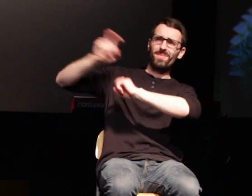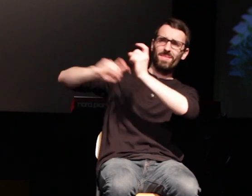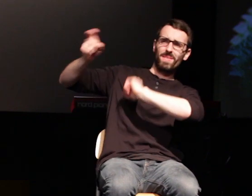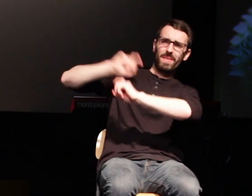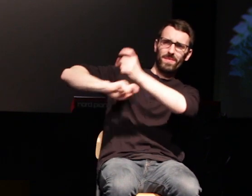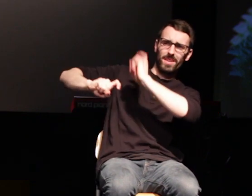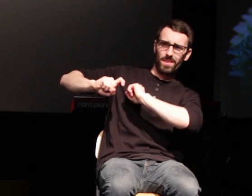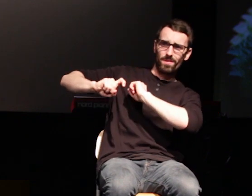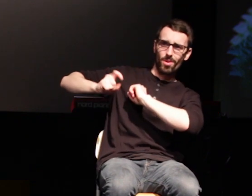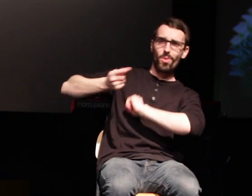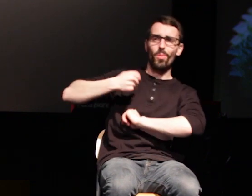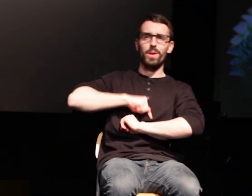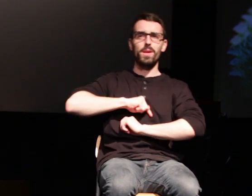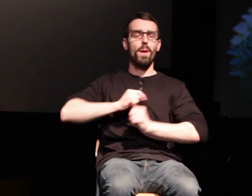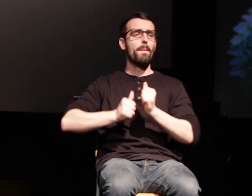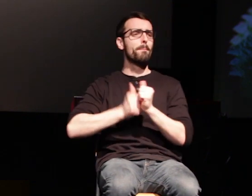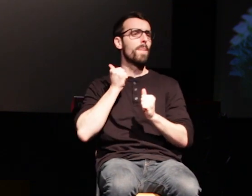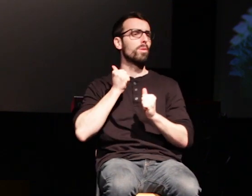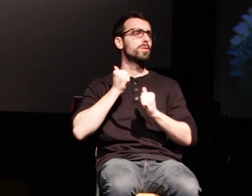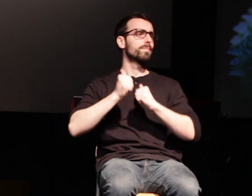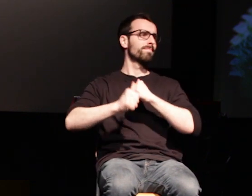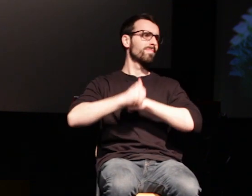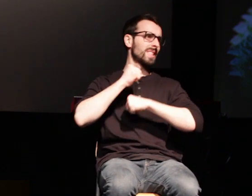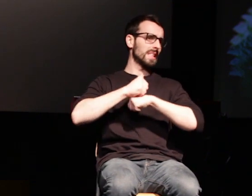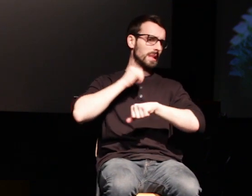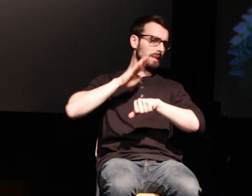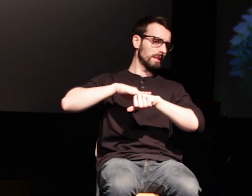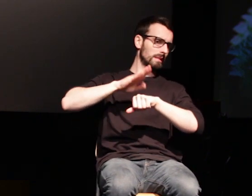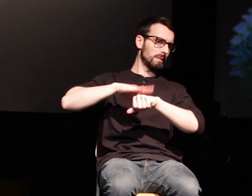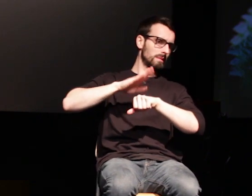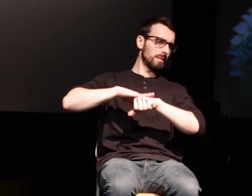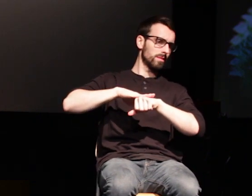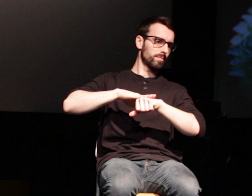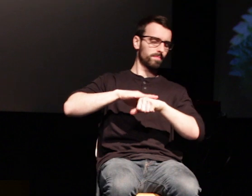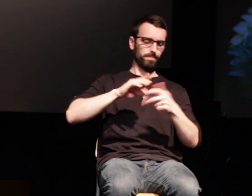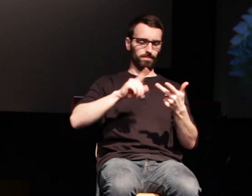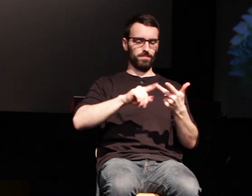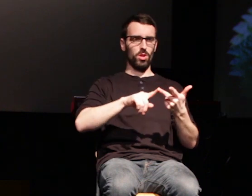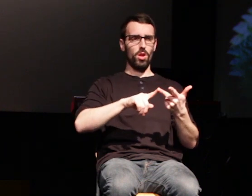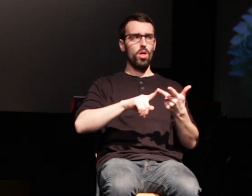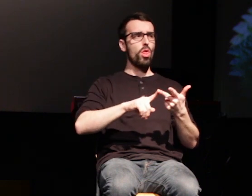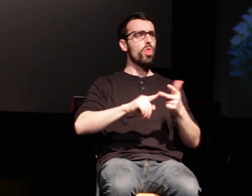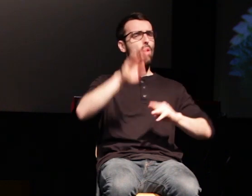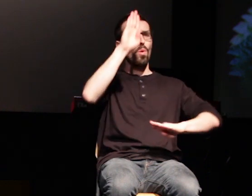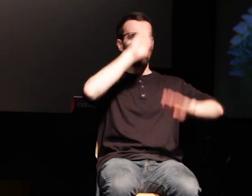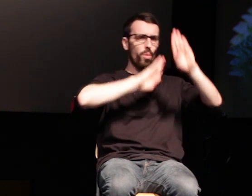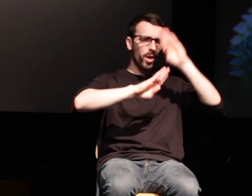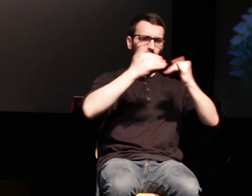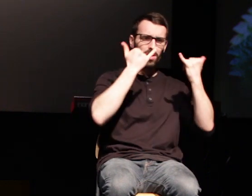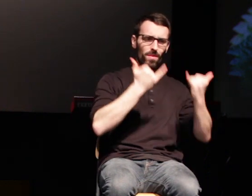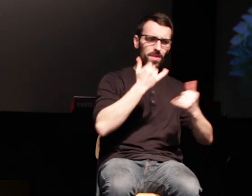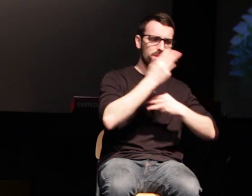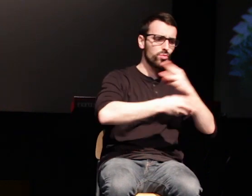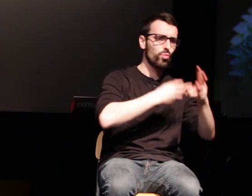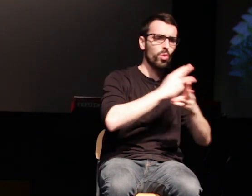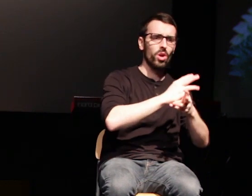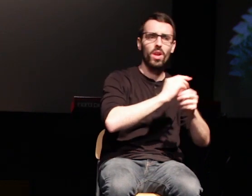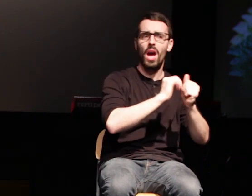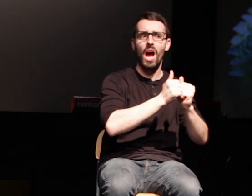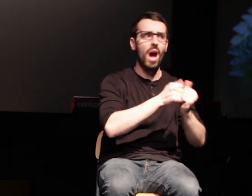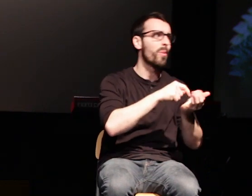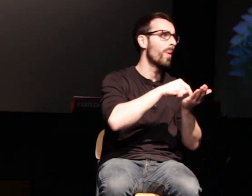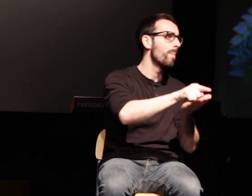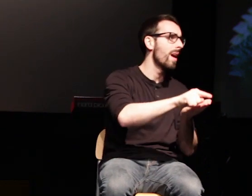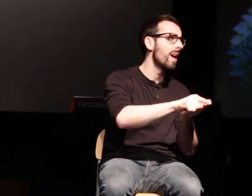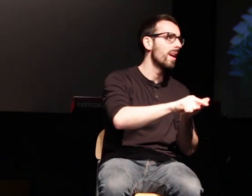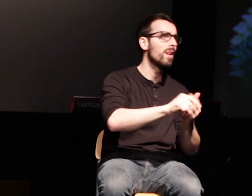most danger of having the worries of this world. How will I pay for that? Where will I